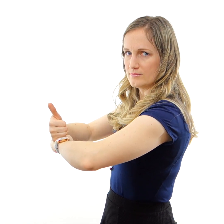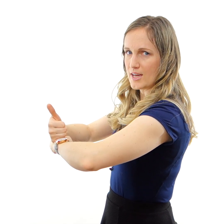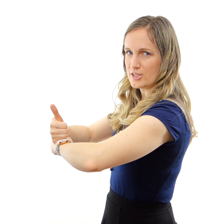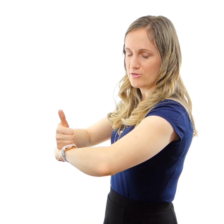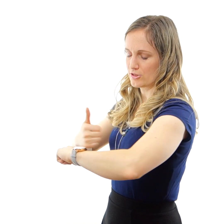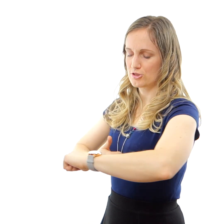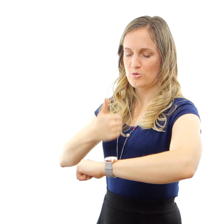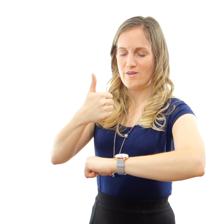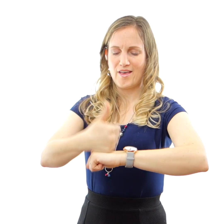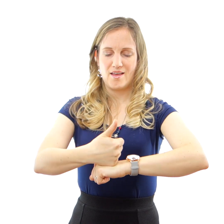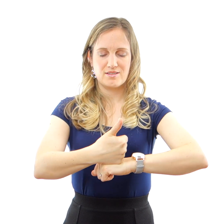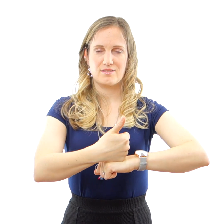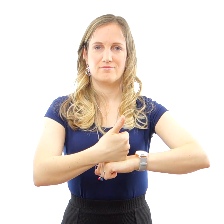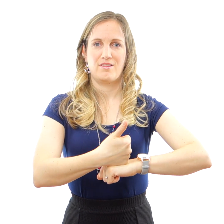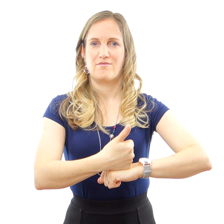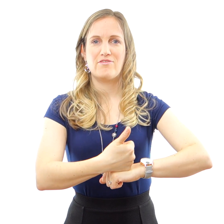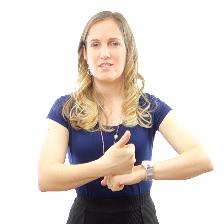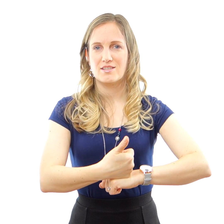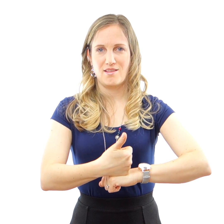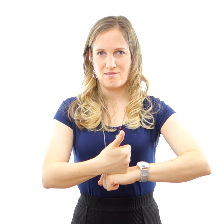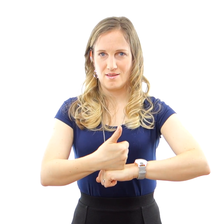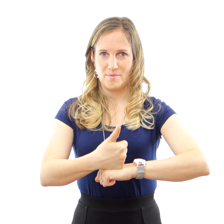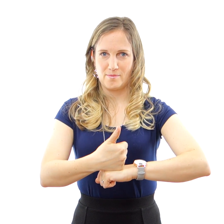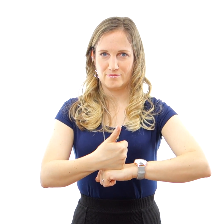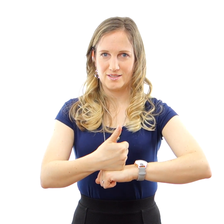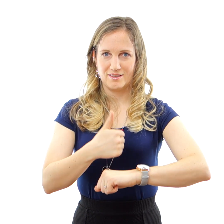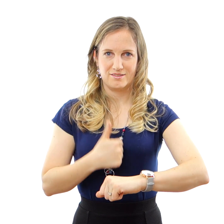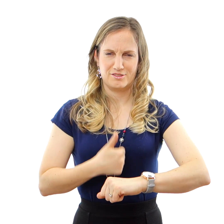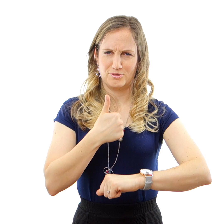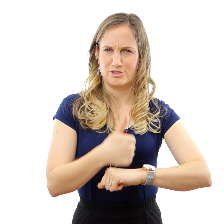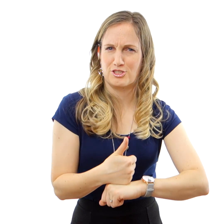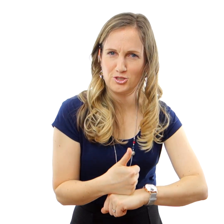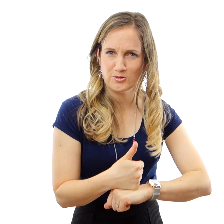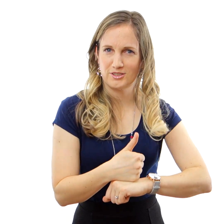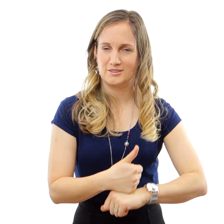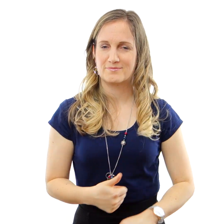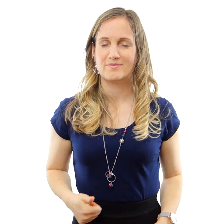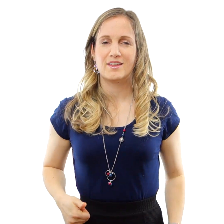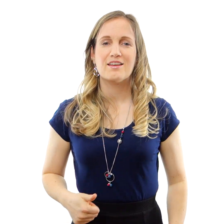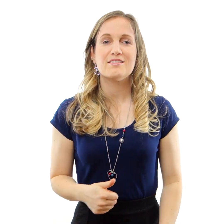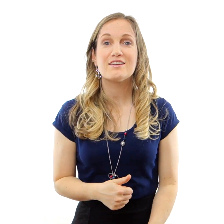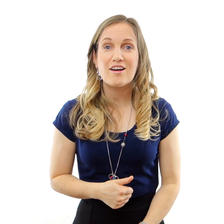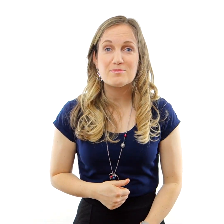and you restore that fist and that thumb up right there. So restore. The